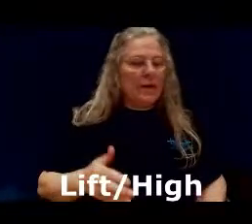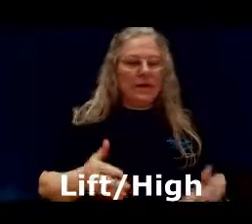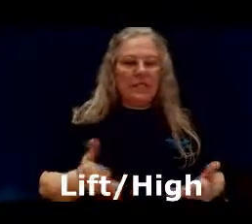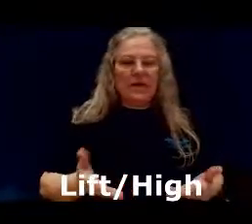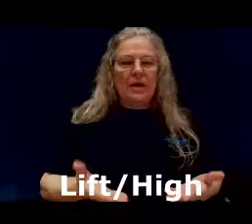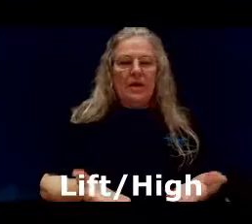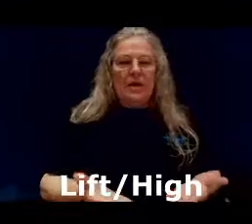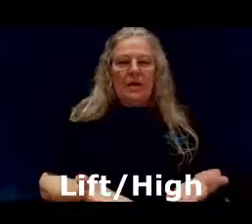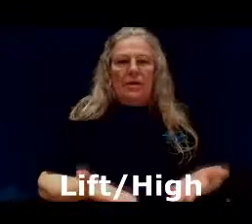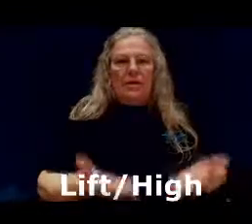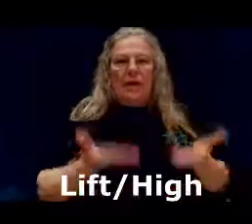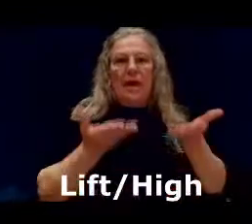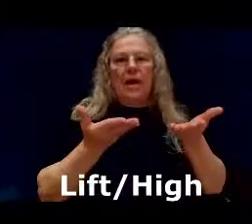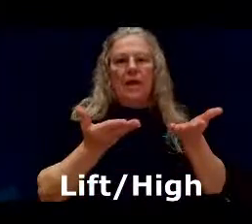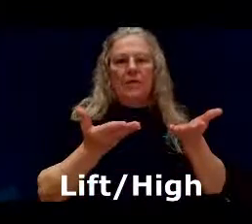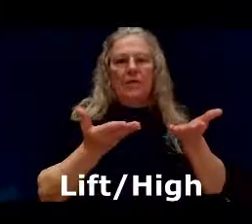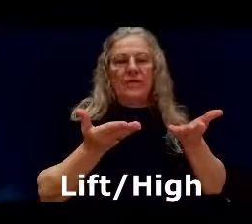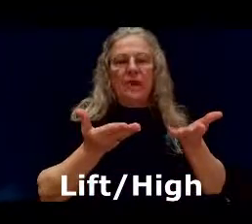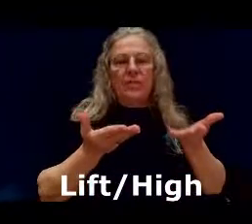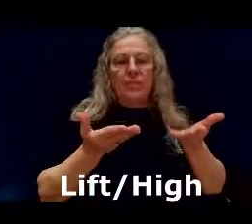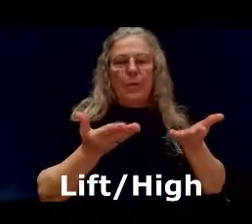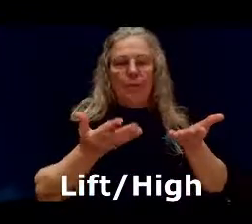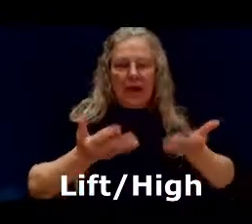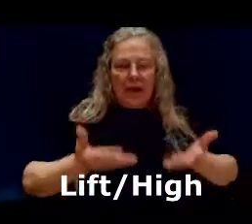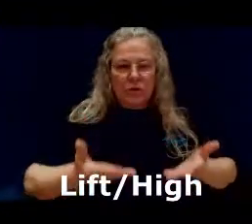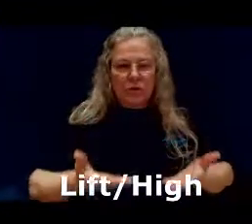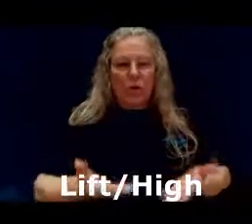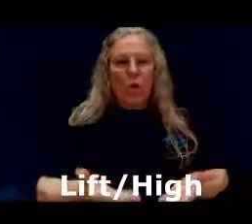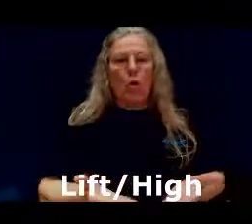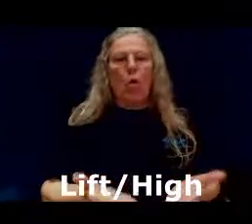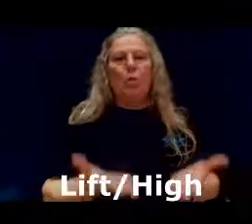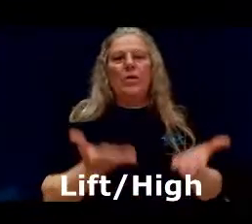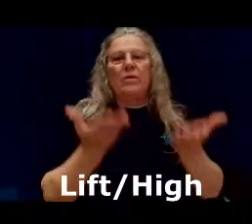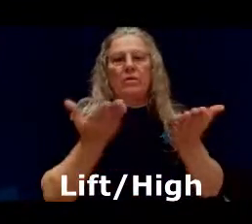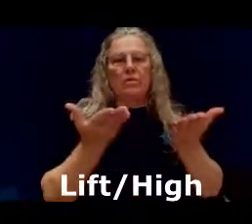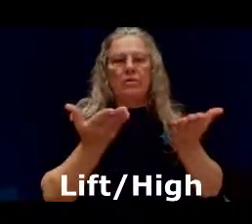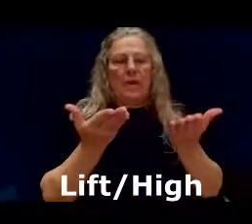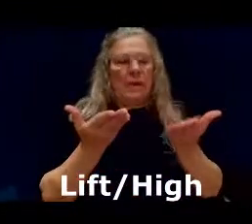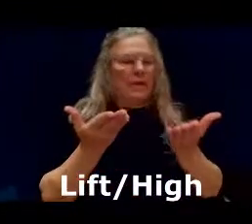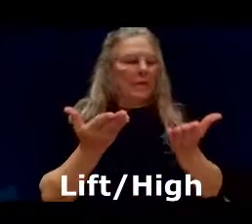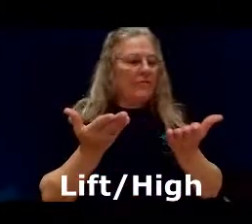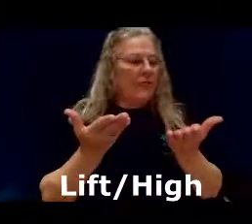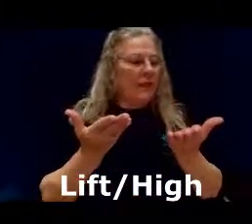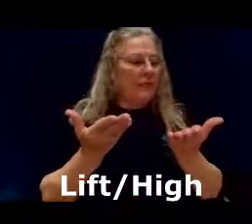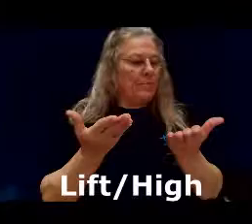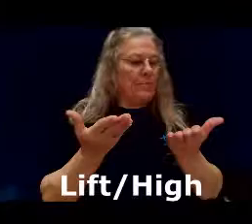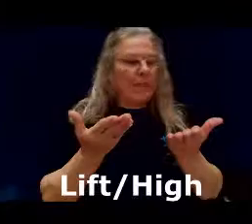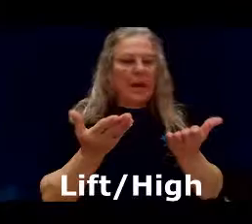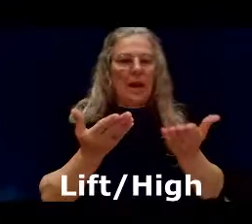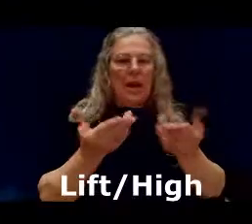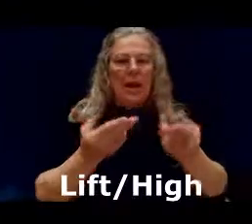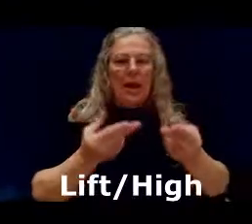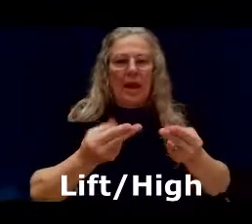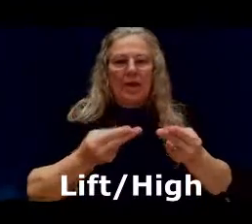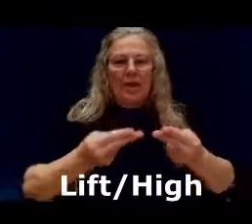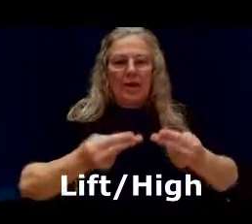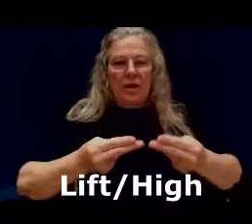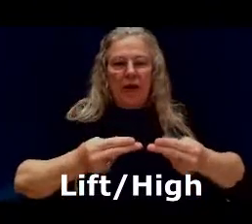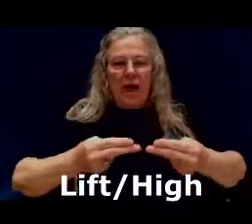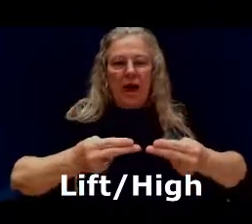Lift it. Take and lift it up. Both hands open and lift it up. And then